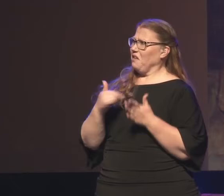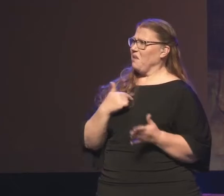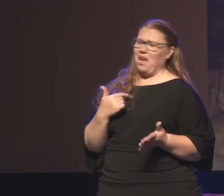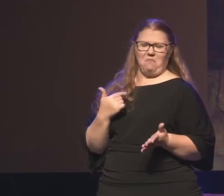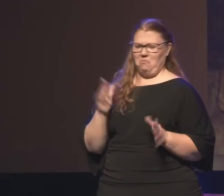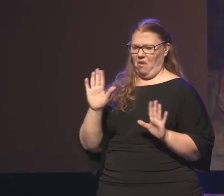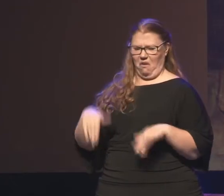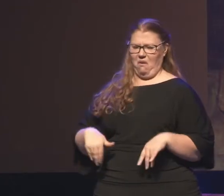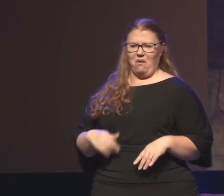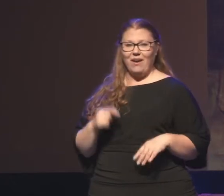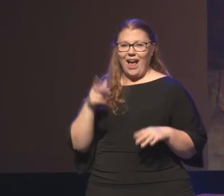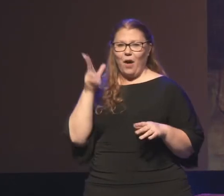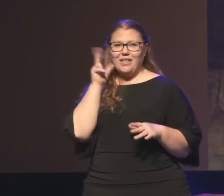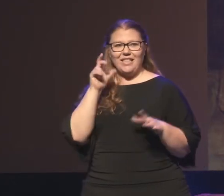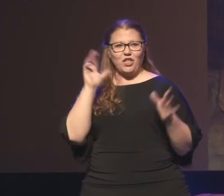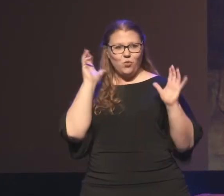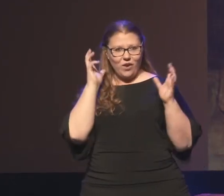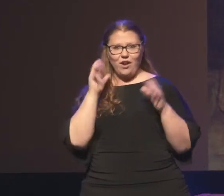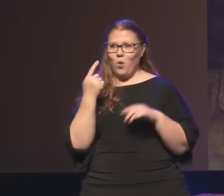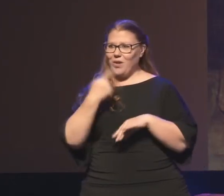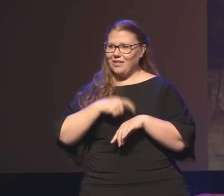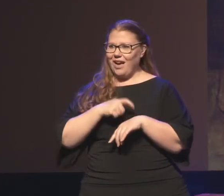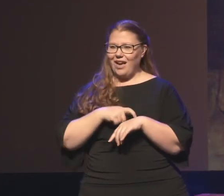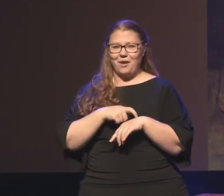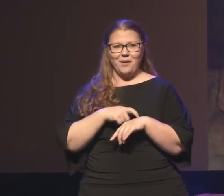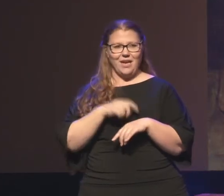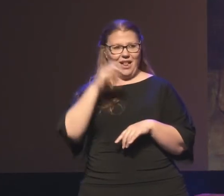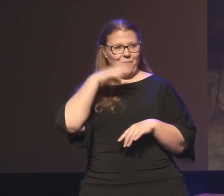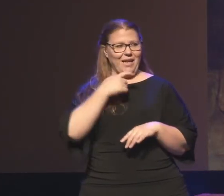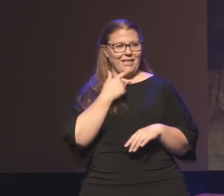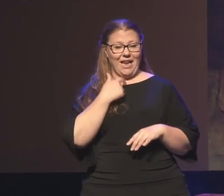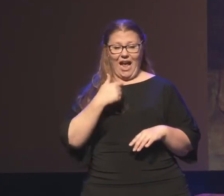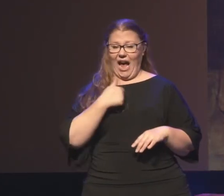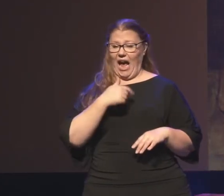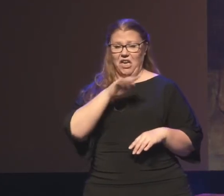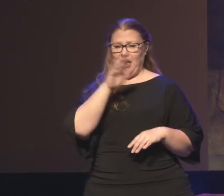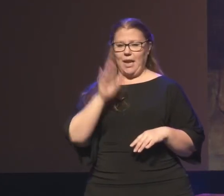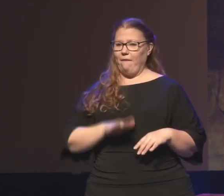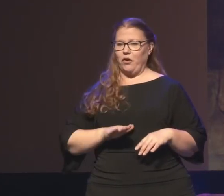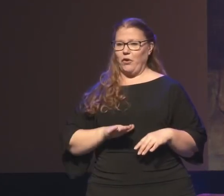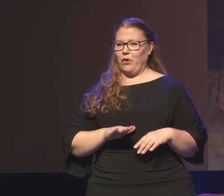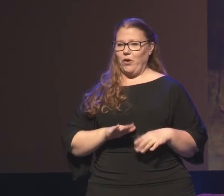was listening to a radio commentator one time. He says, I could never be a Christian because Christianity is